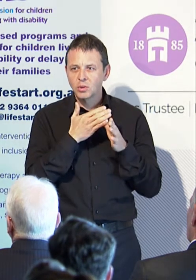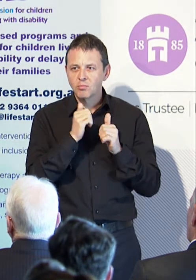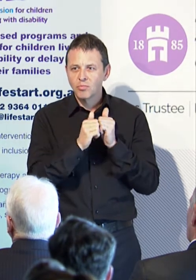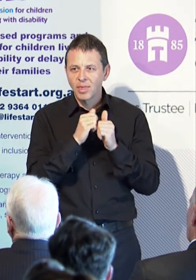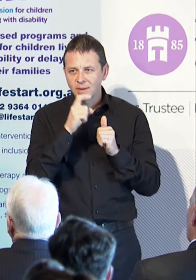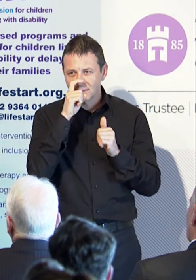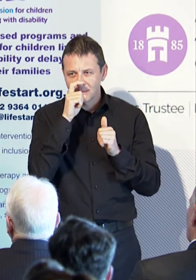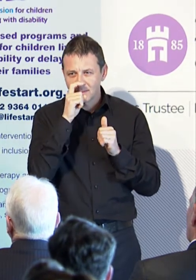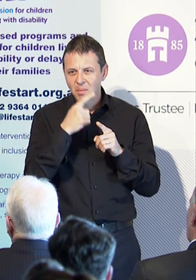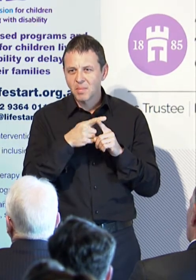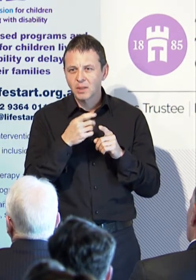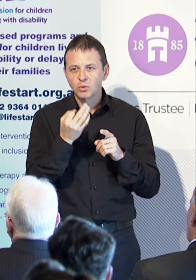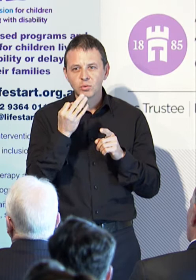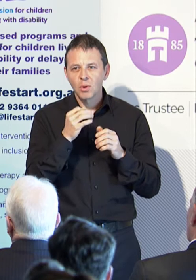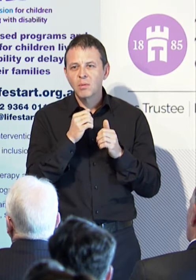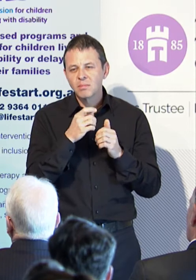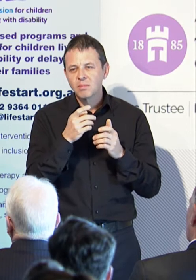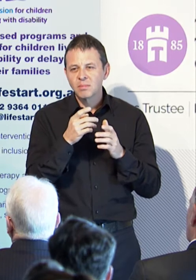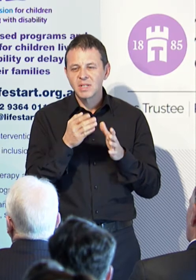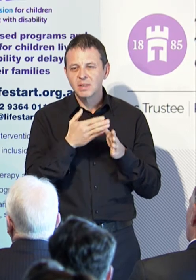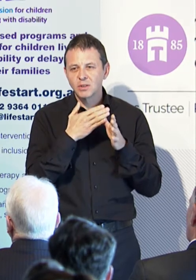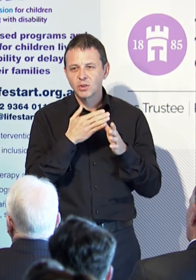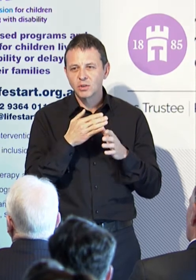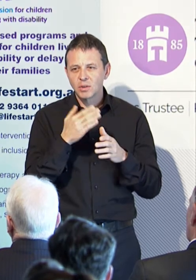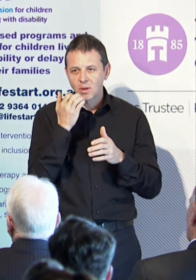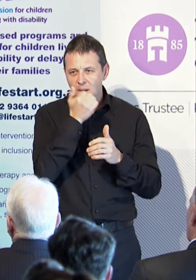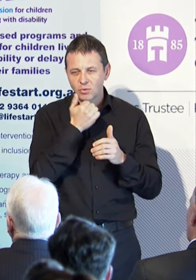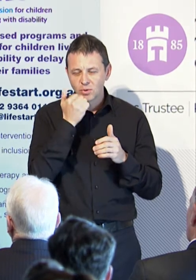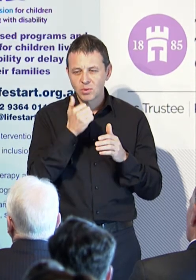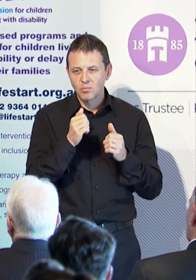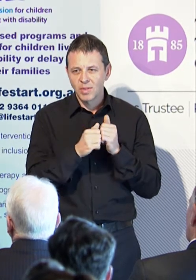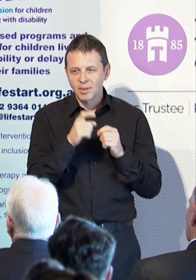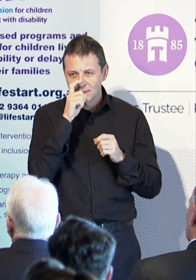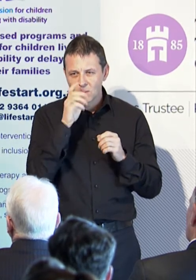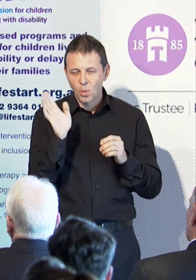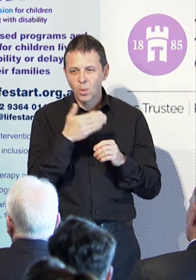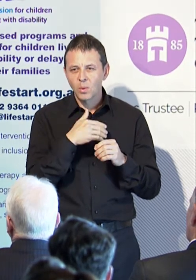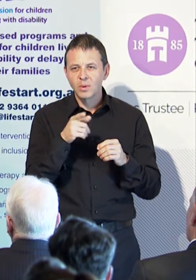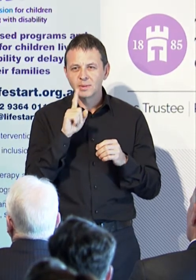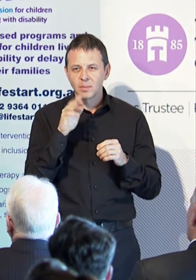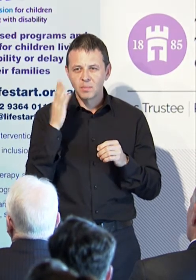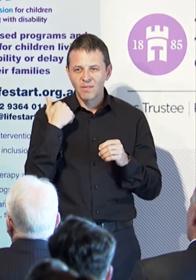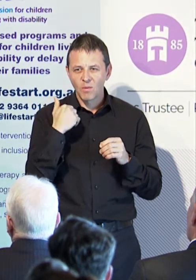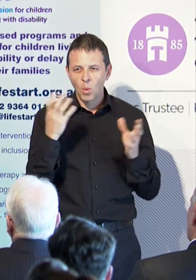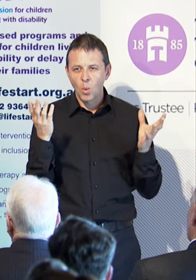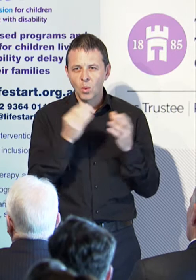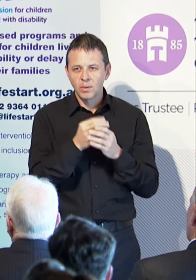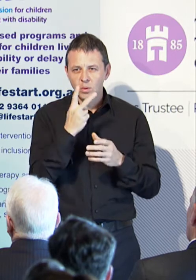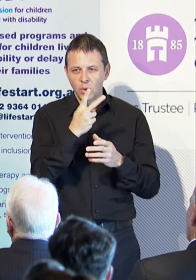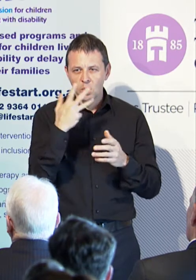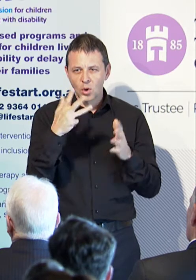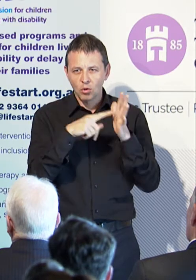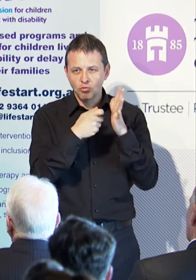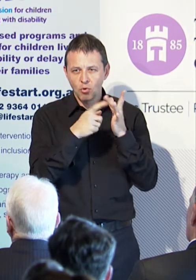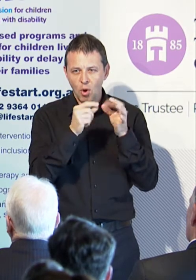and sisters. As I said a moment ago, the Eora Nation are made up of 29 tribes in